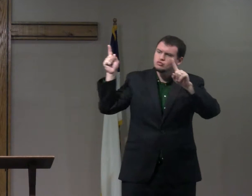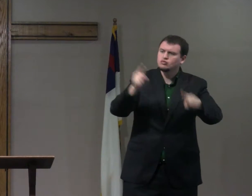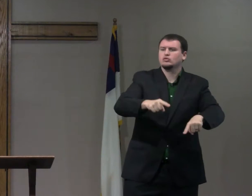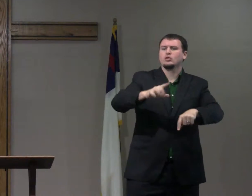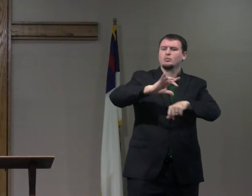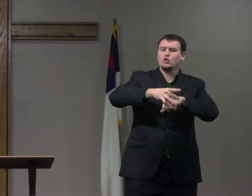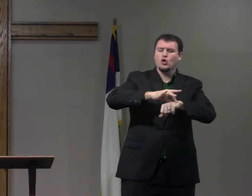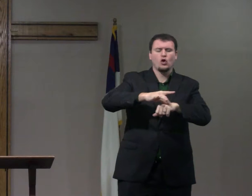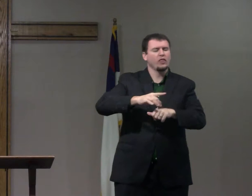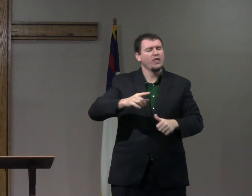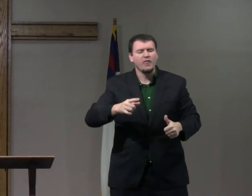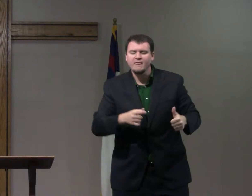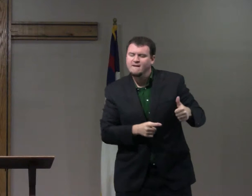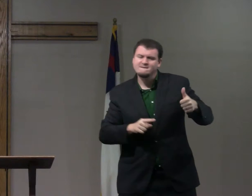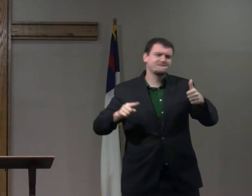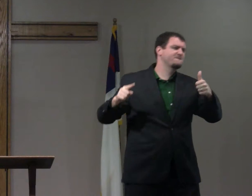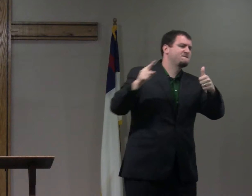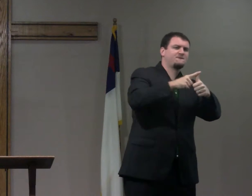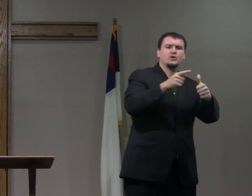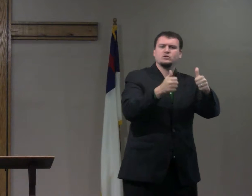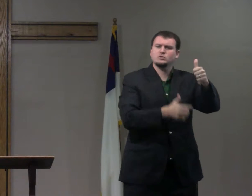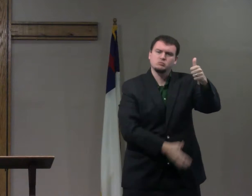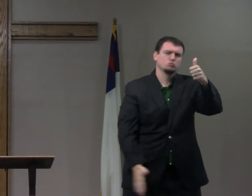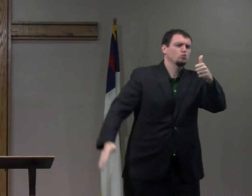reason. Jesus came to earth.